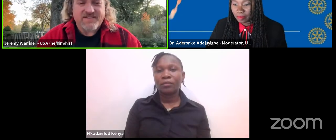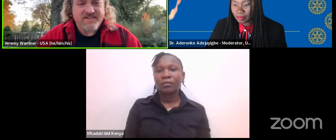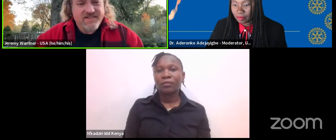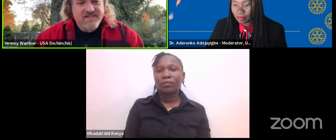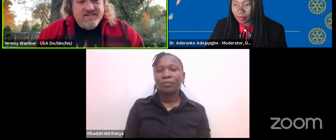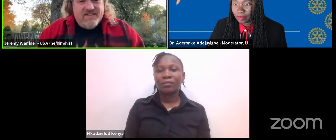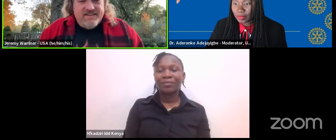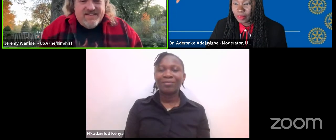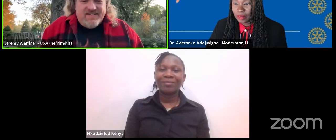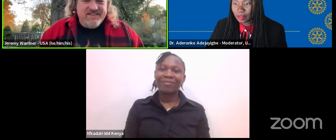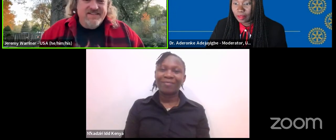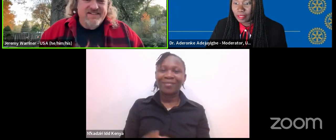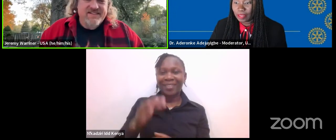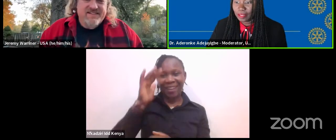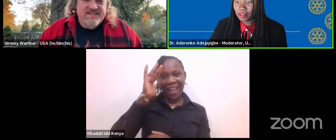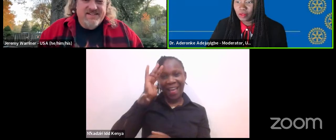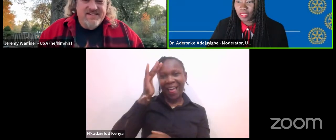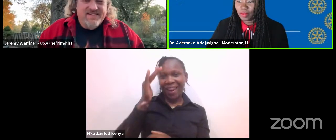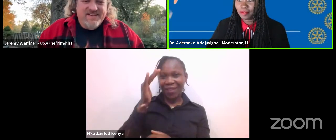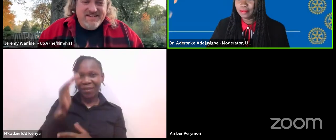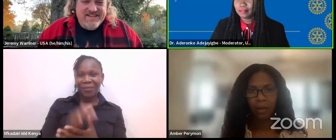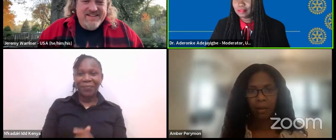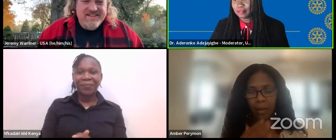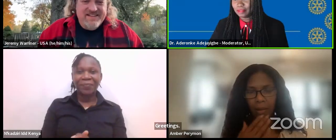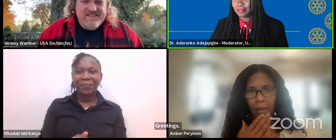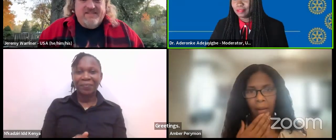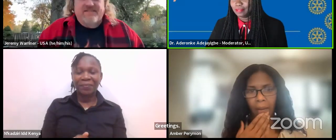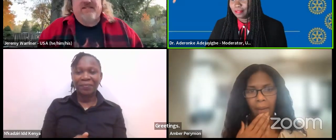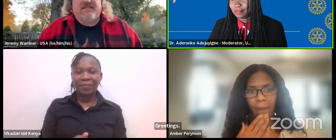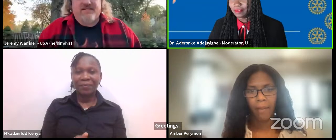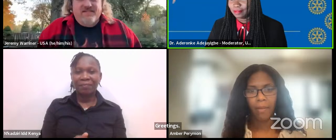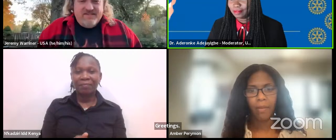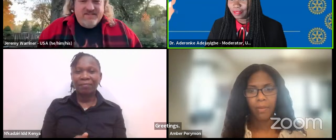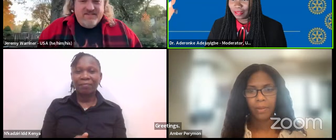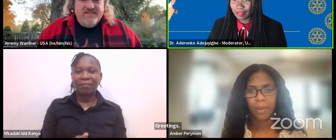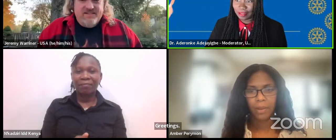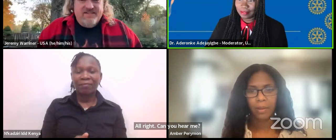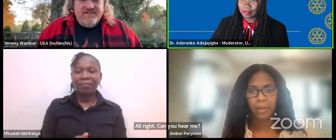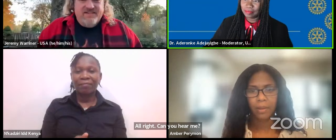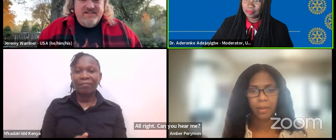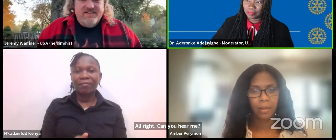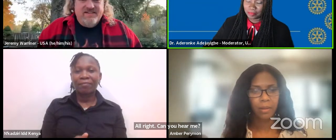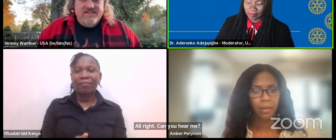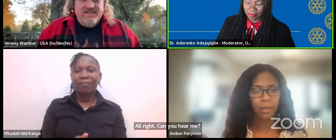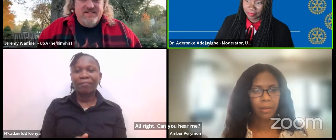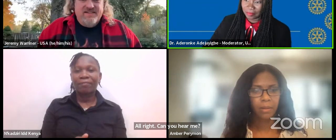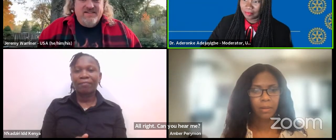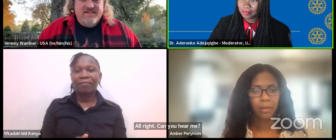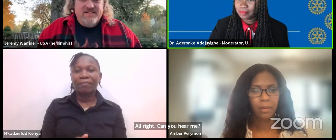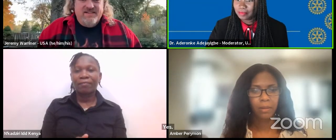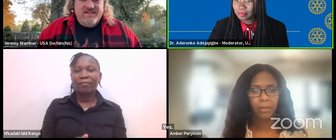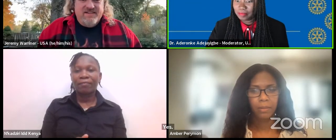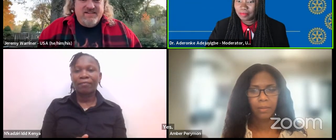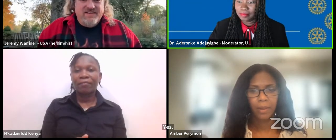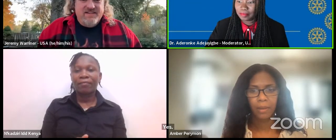Greetings. Hi, can you hear me? Yes. Hi.